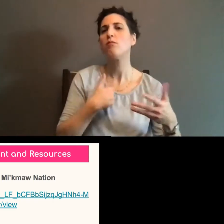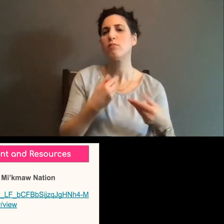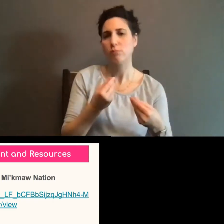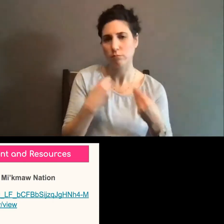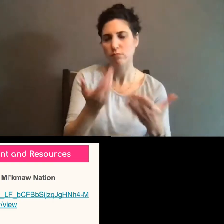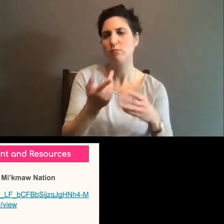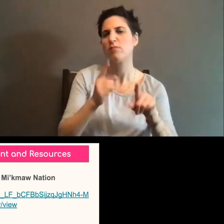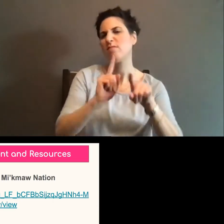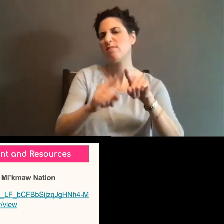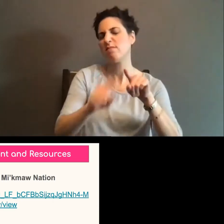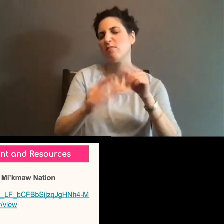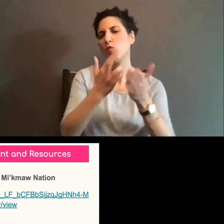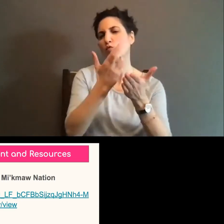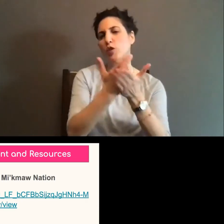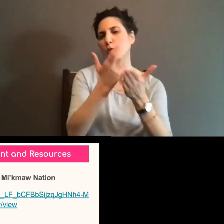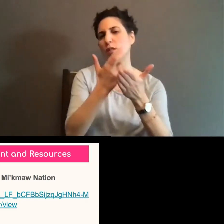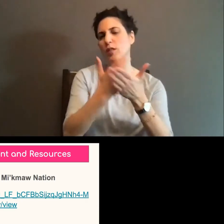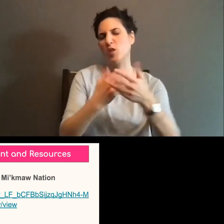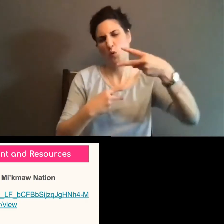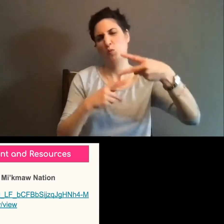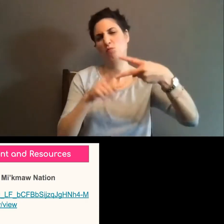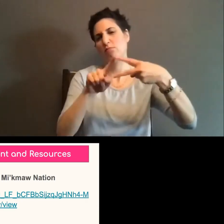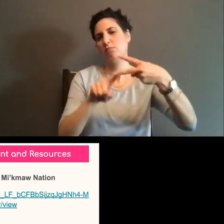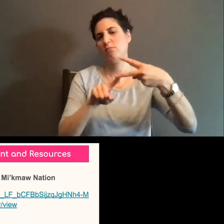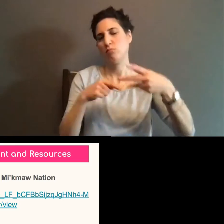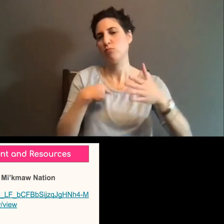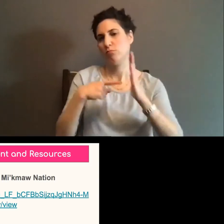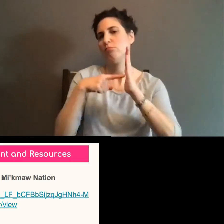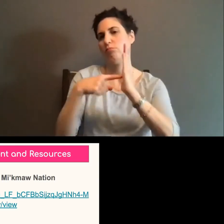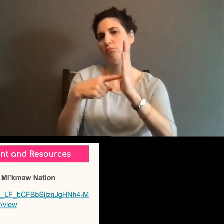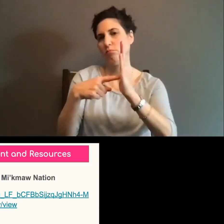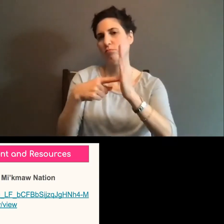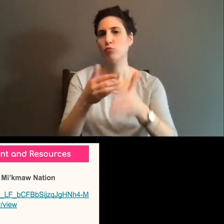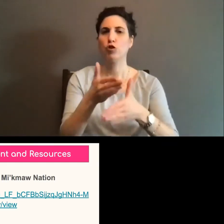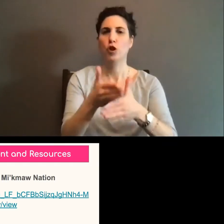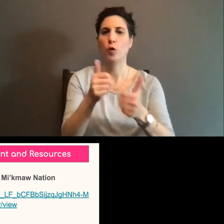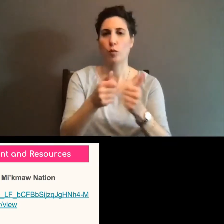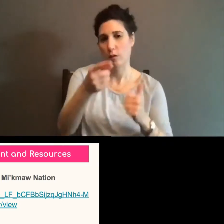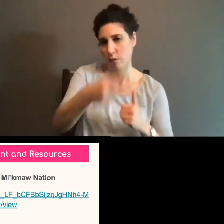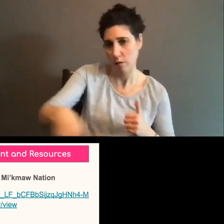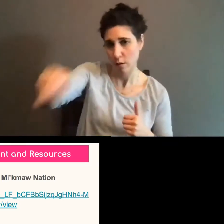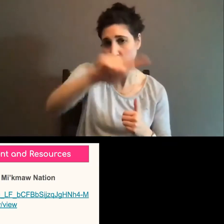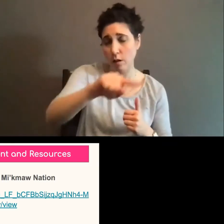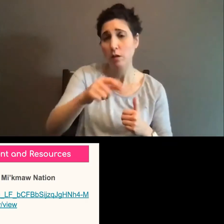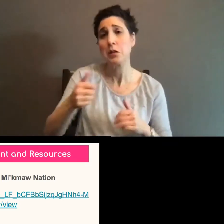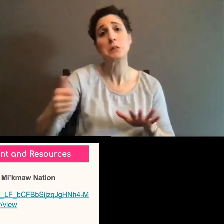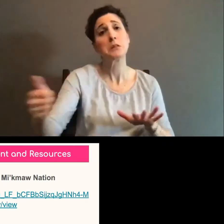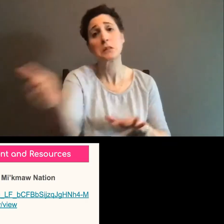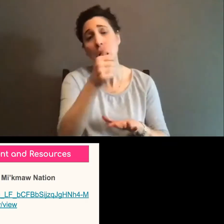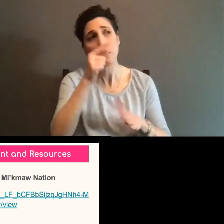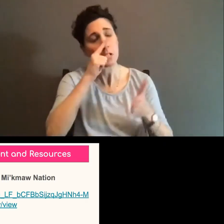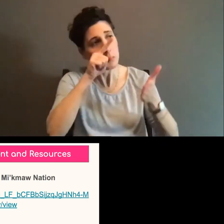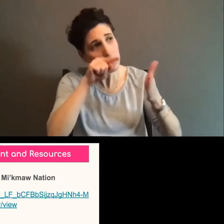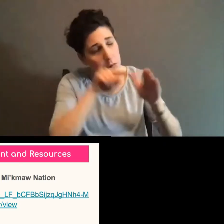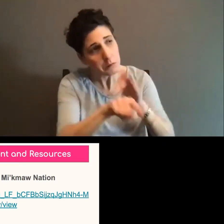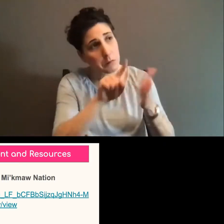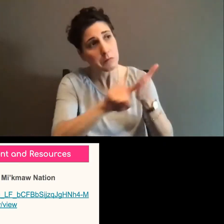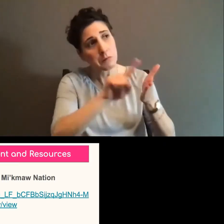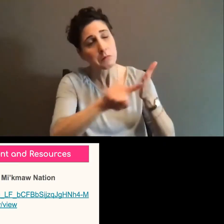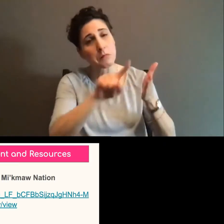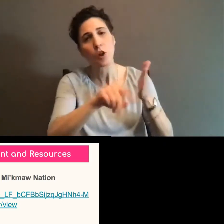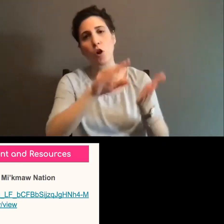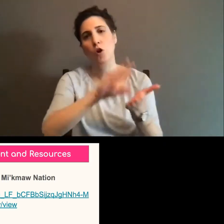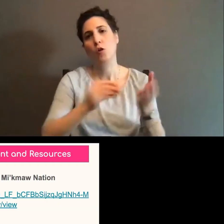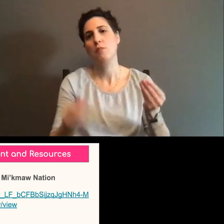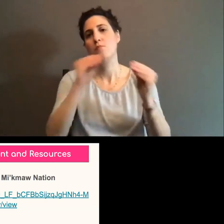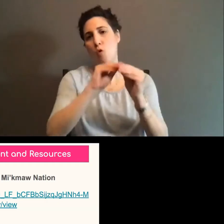sharing these two resources so that you can go and learn more about some of the issues